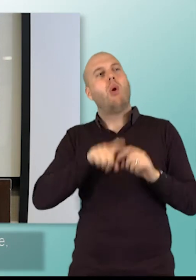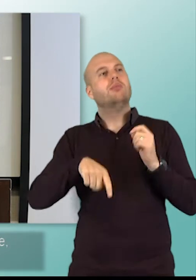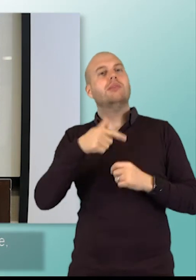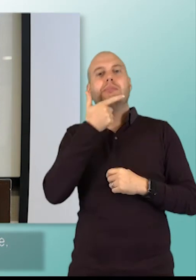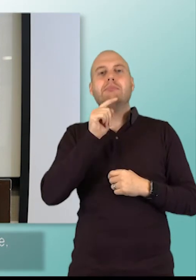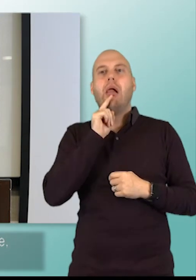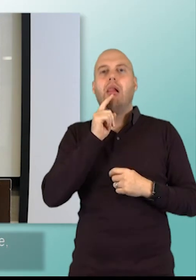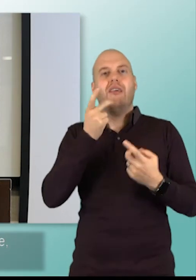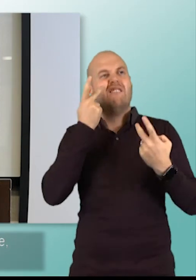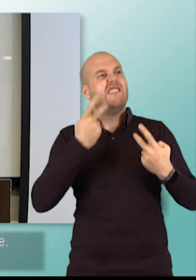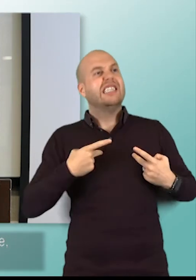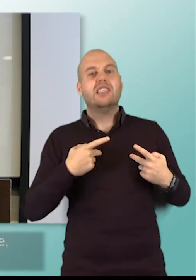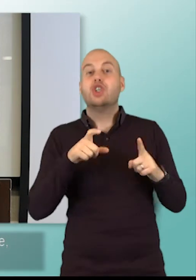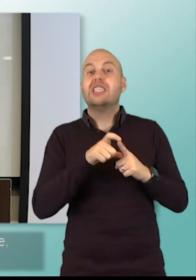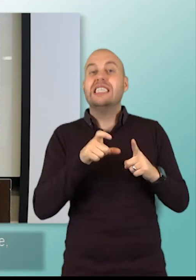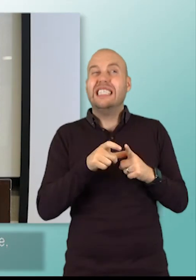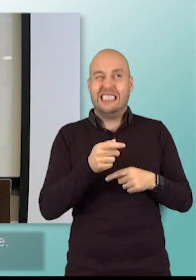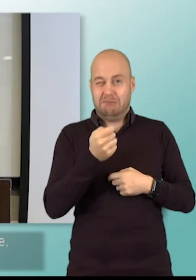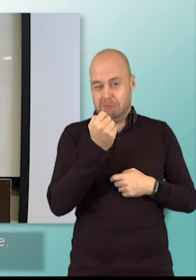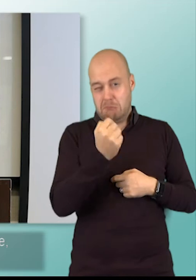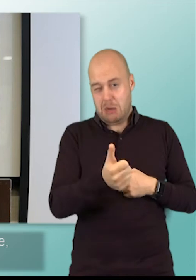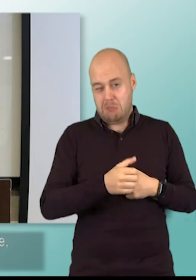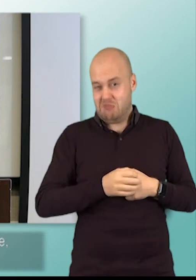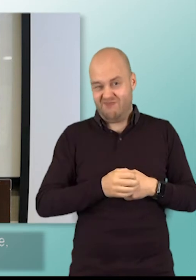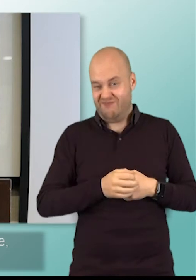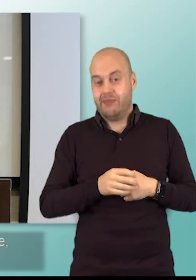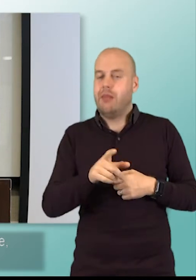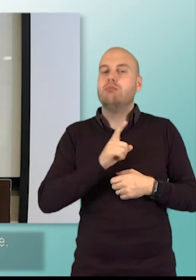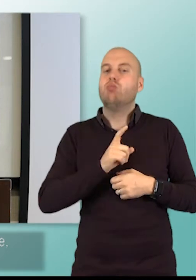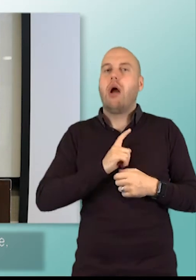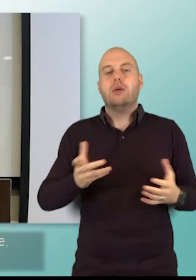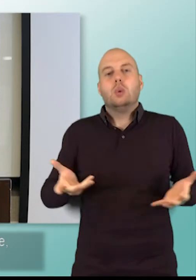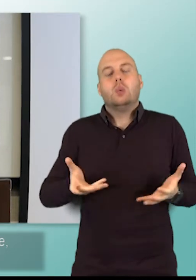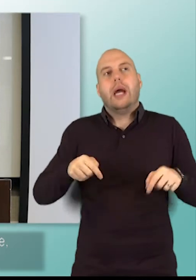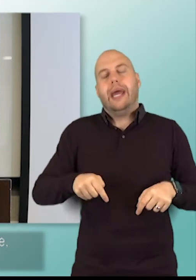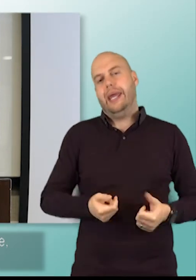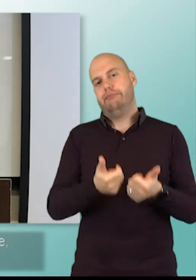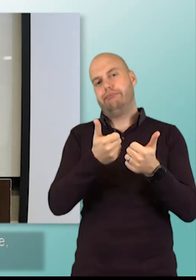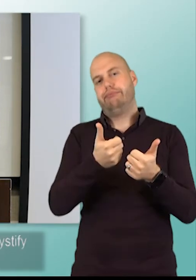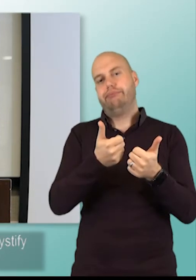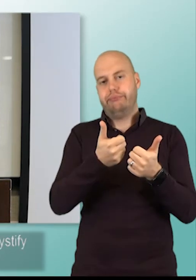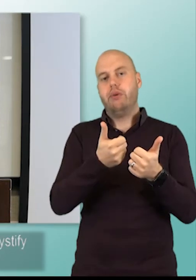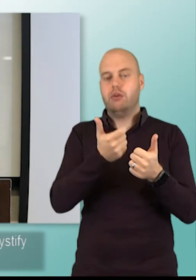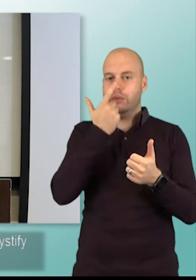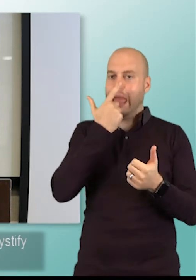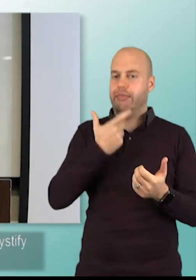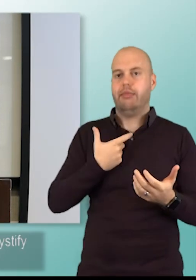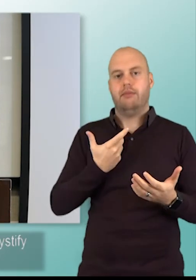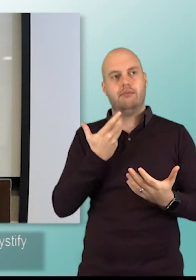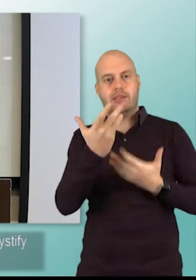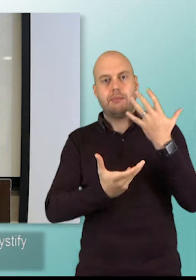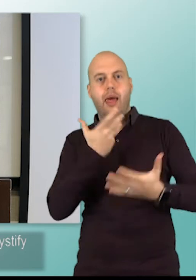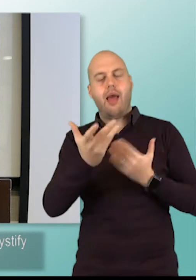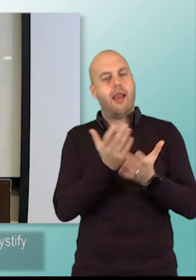The usual thing is that not many folk come to visit us in Dundee, so part of the function of today is to give you a sense of what